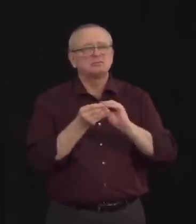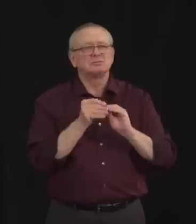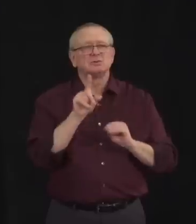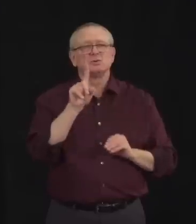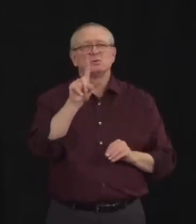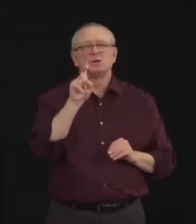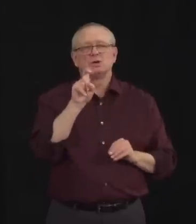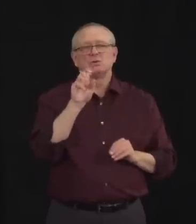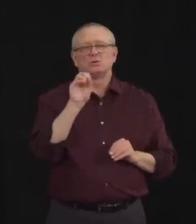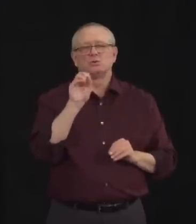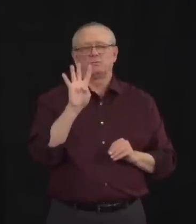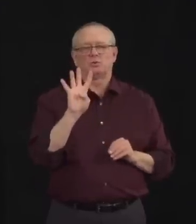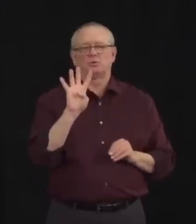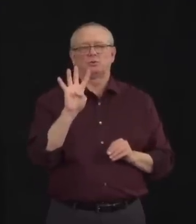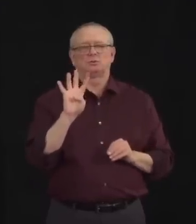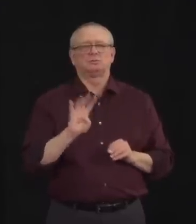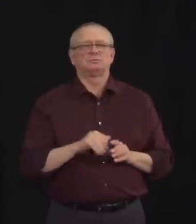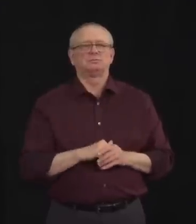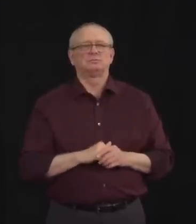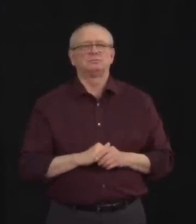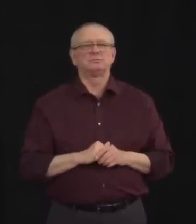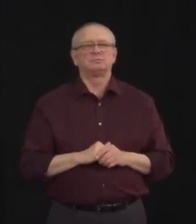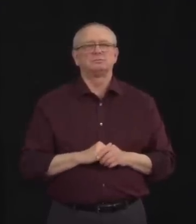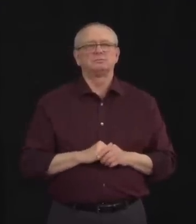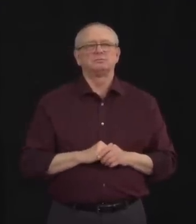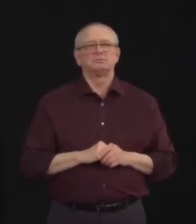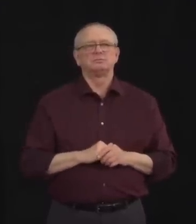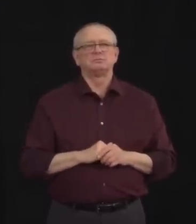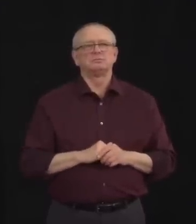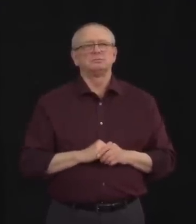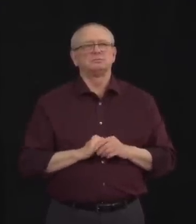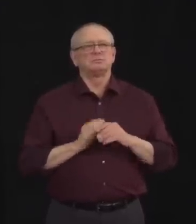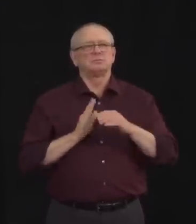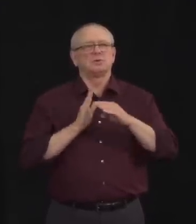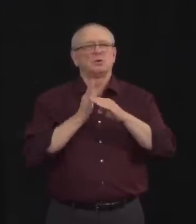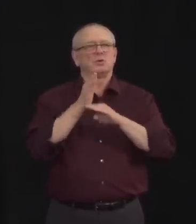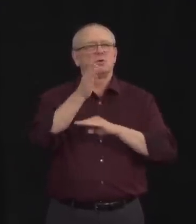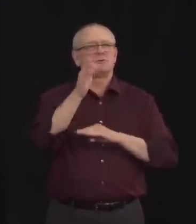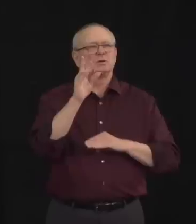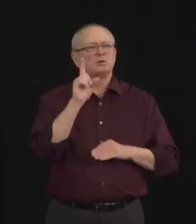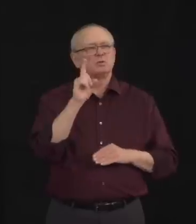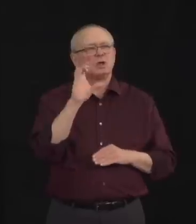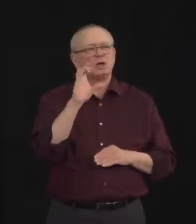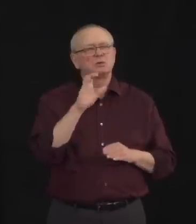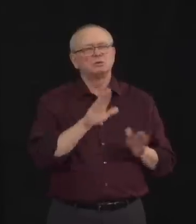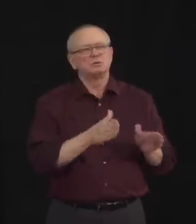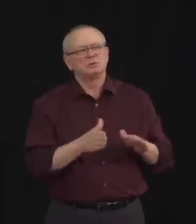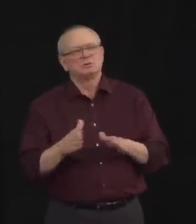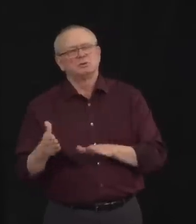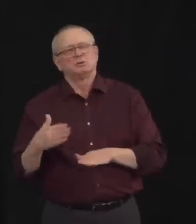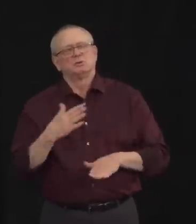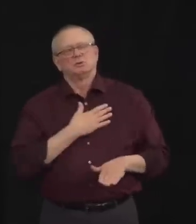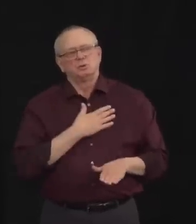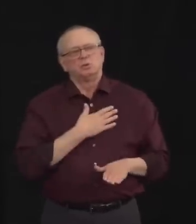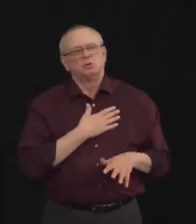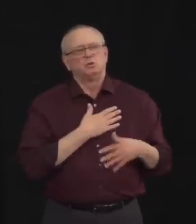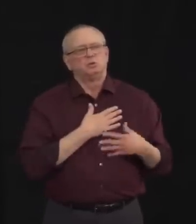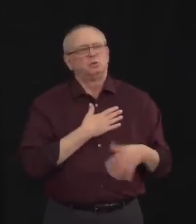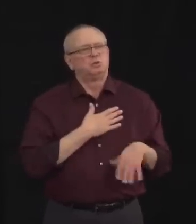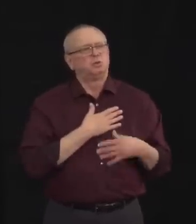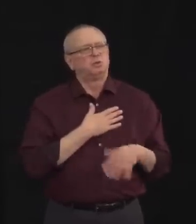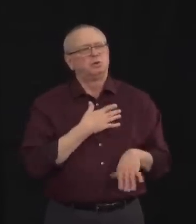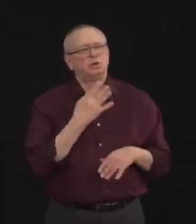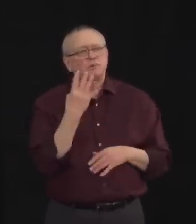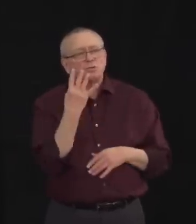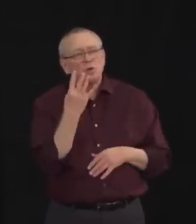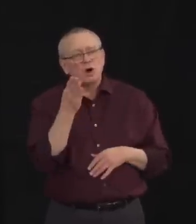104. Reaching more than 100 deaths is a somber milestone. 4 of the 9 deaths reported today occurred within